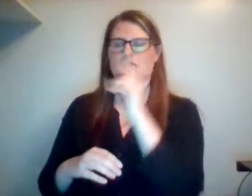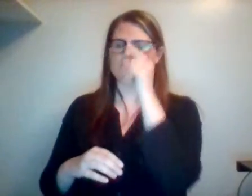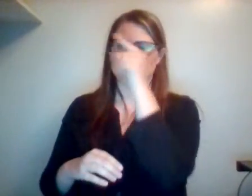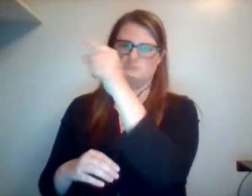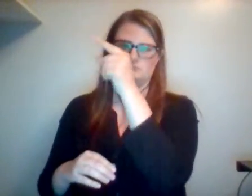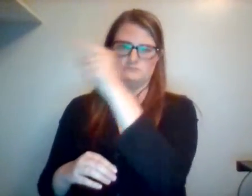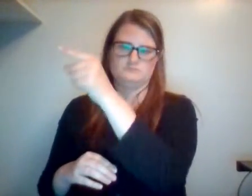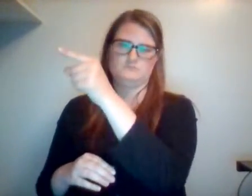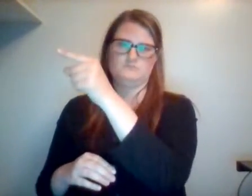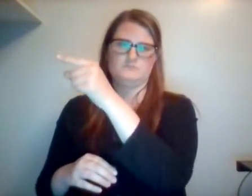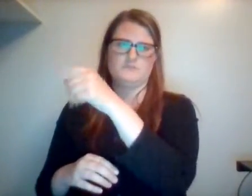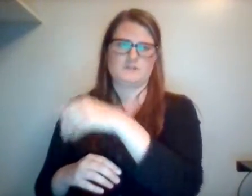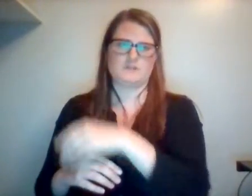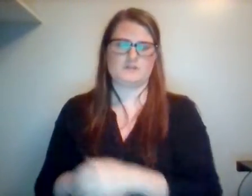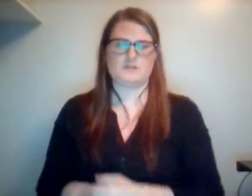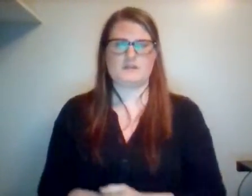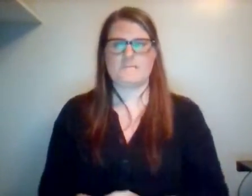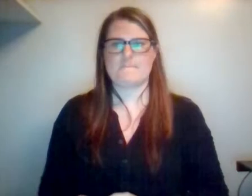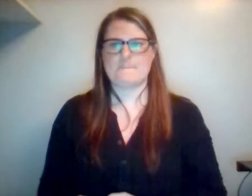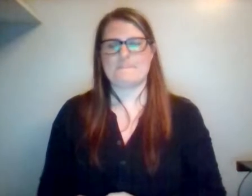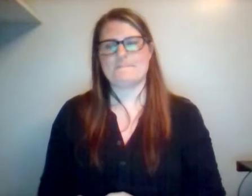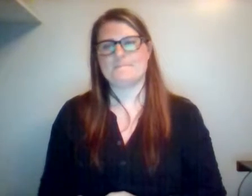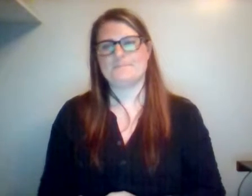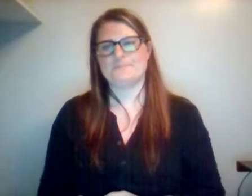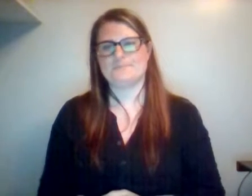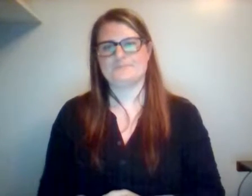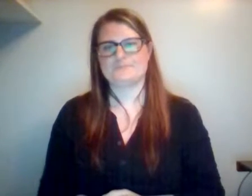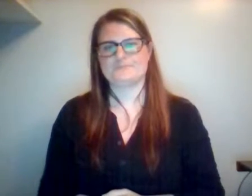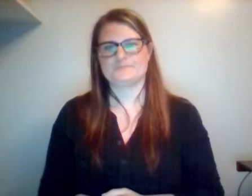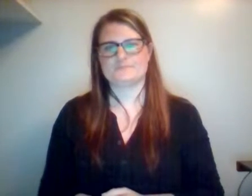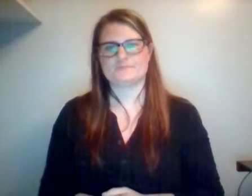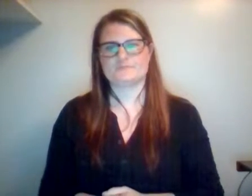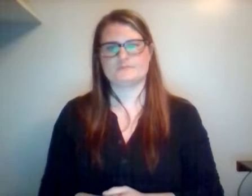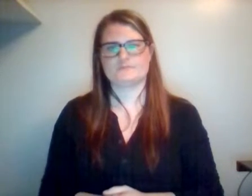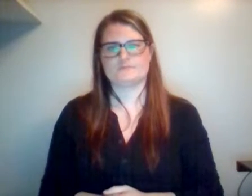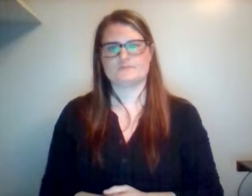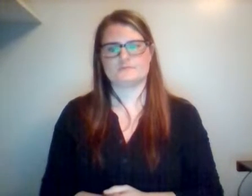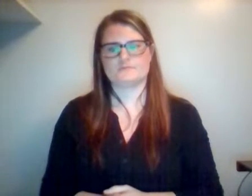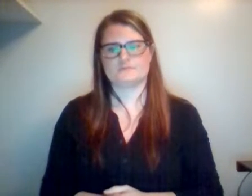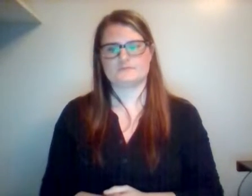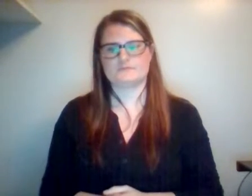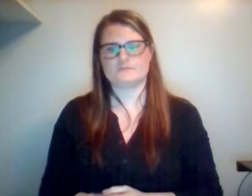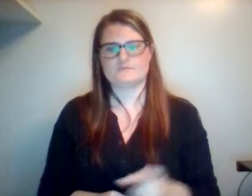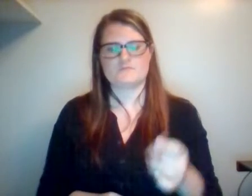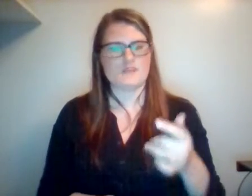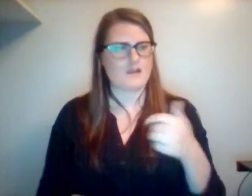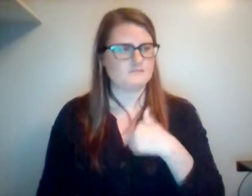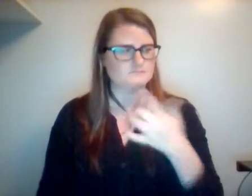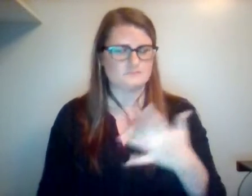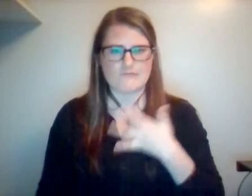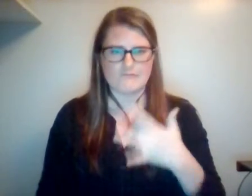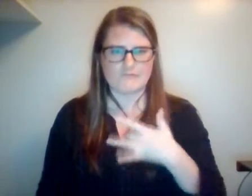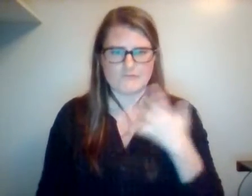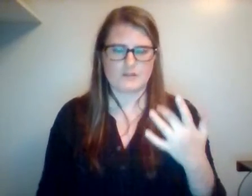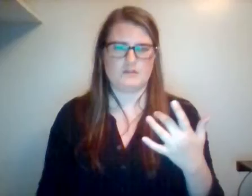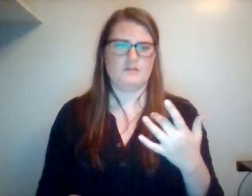because I do think the Great Commandment does set the agenda for our mornings